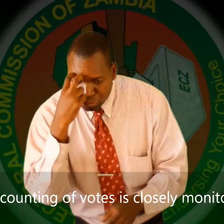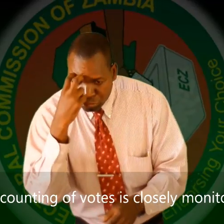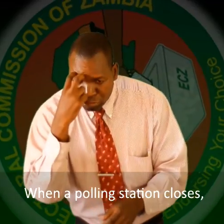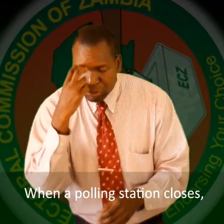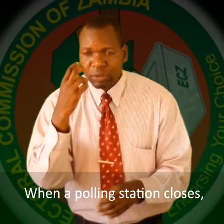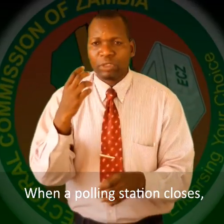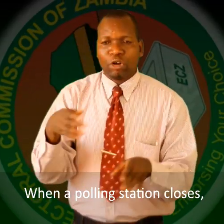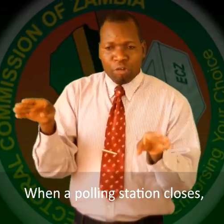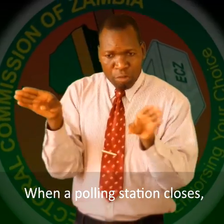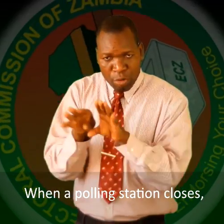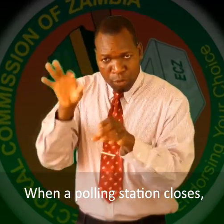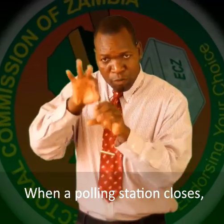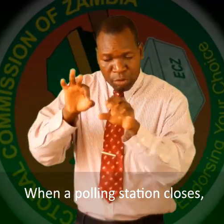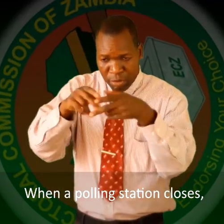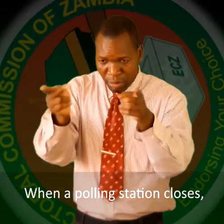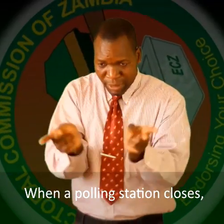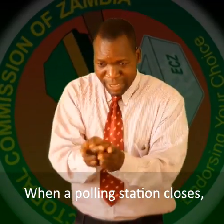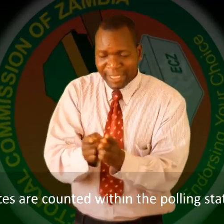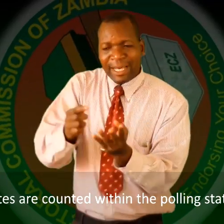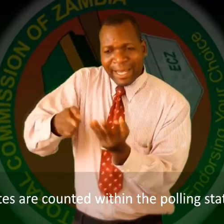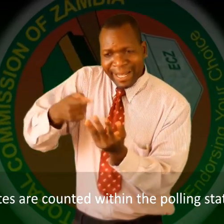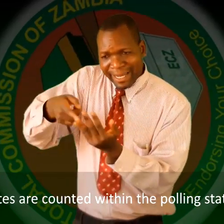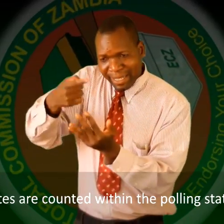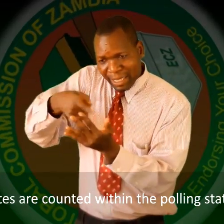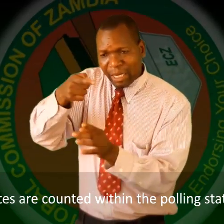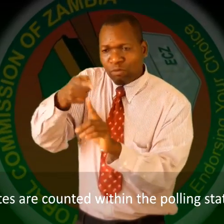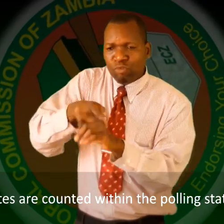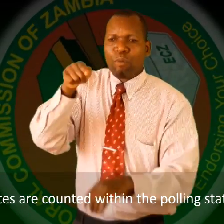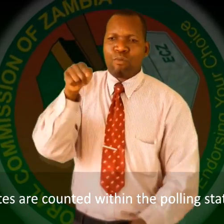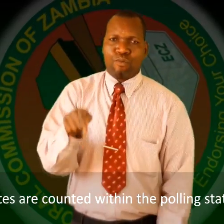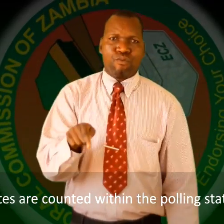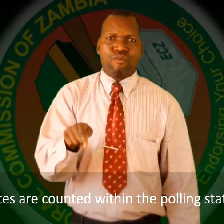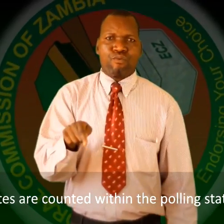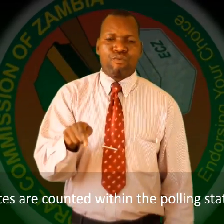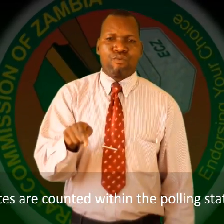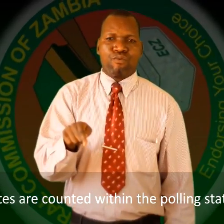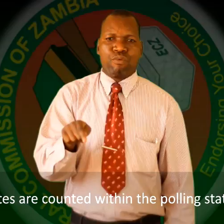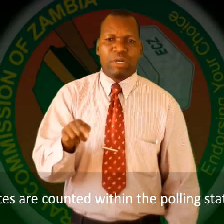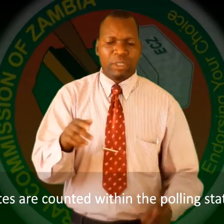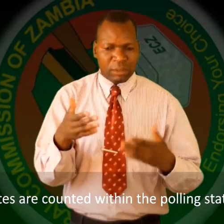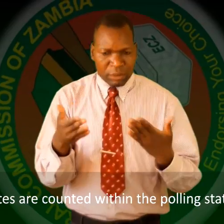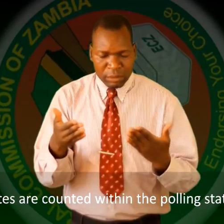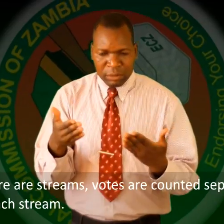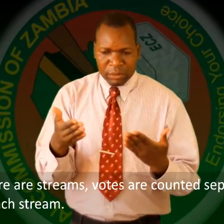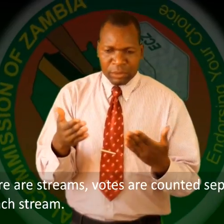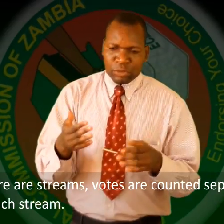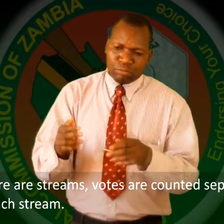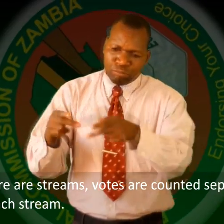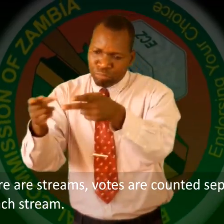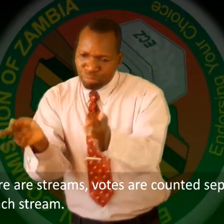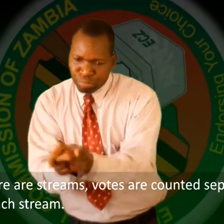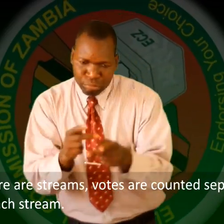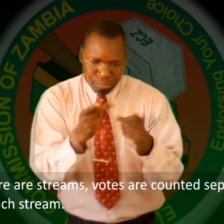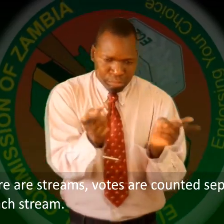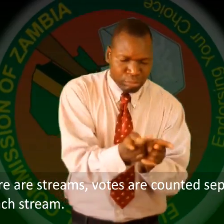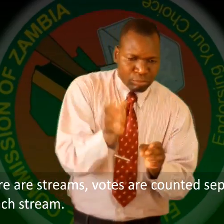When a polling station closes, votes are counted within the polling station. If there are streams, votes are